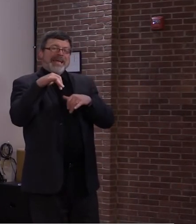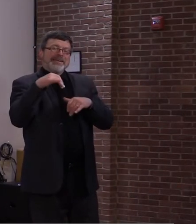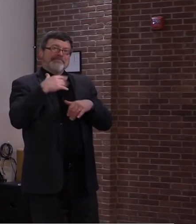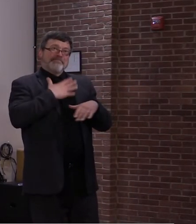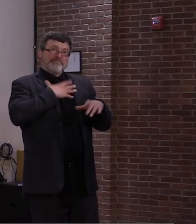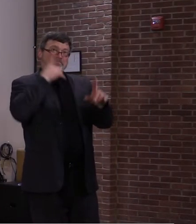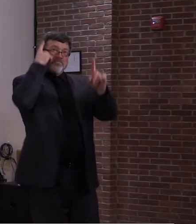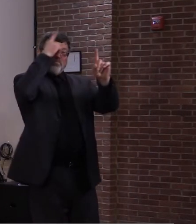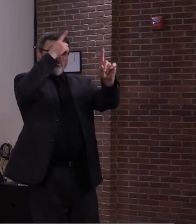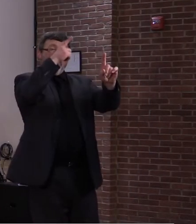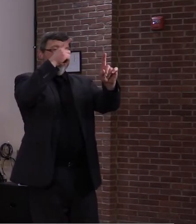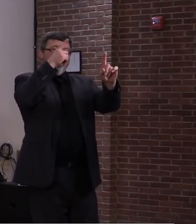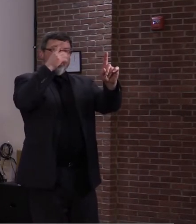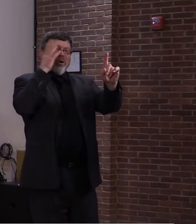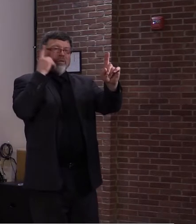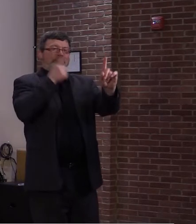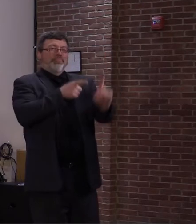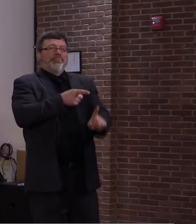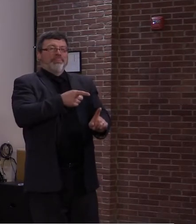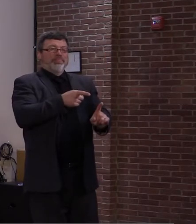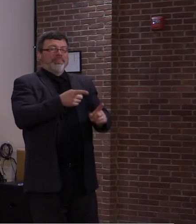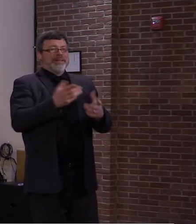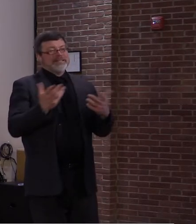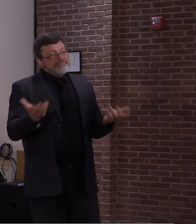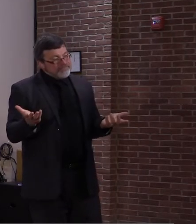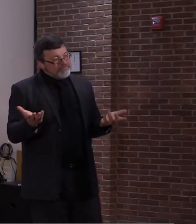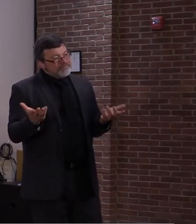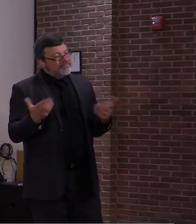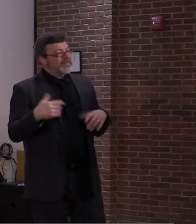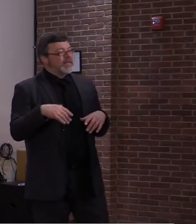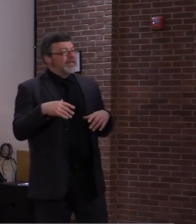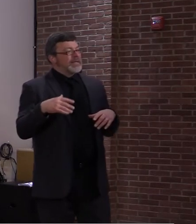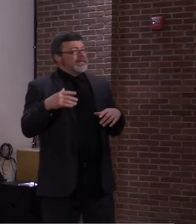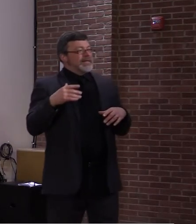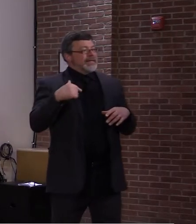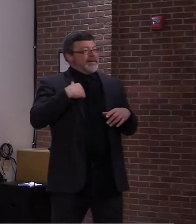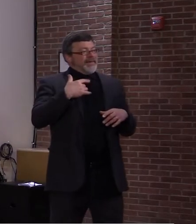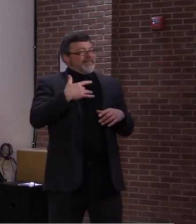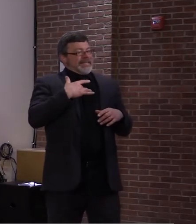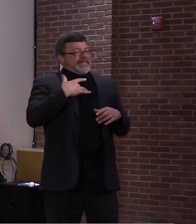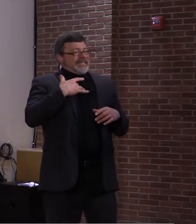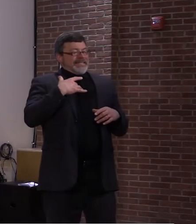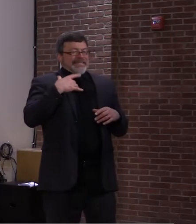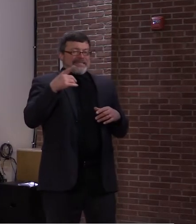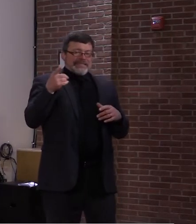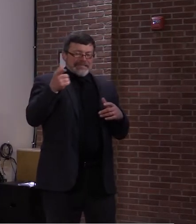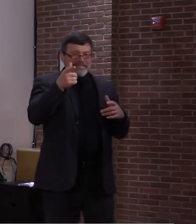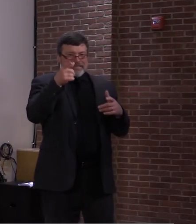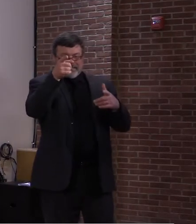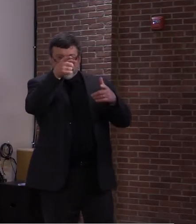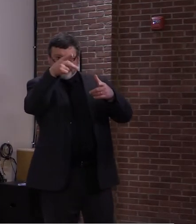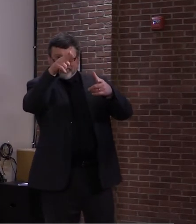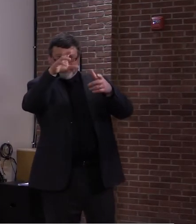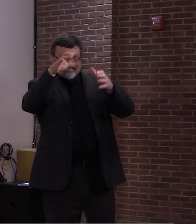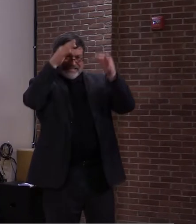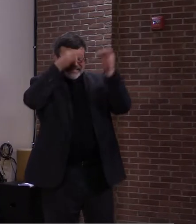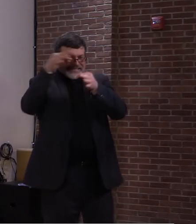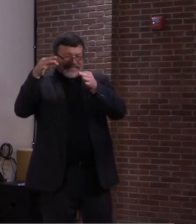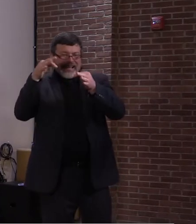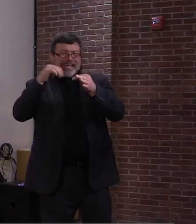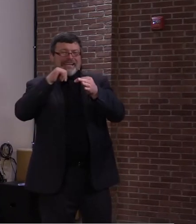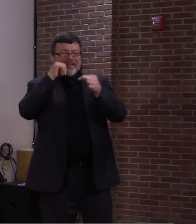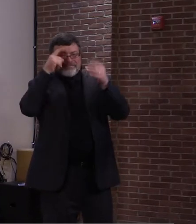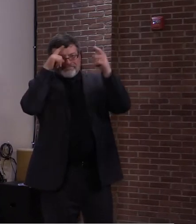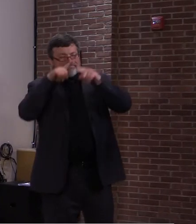is counter to what we should be looking at for rulemaking. It's a step in the right direction, but it needs to go a little bit